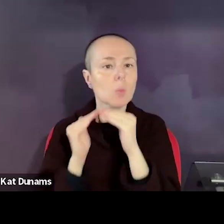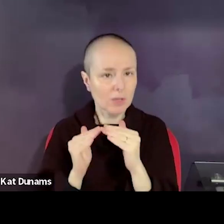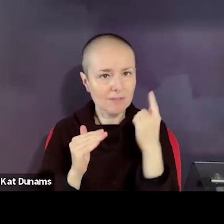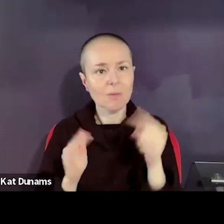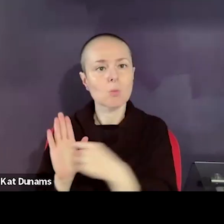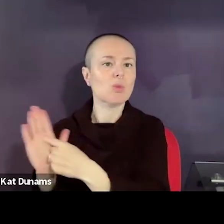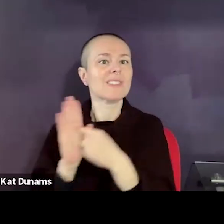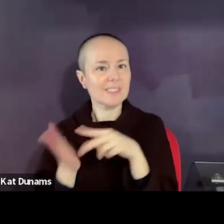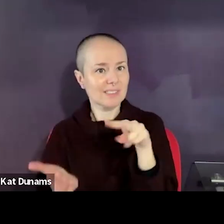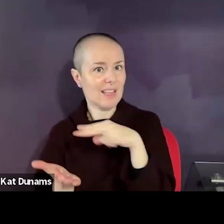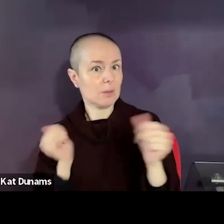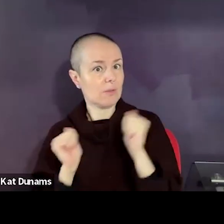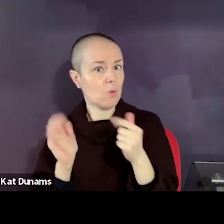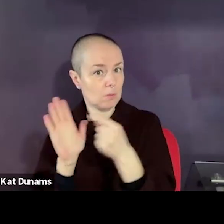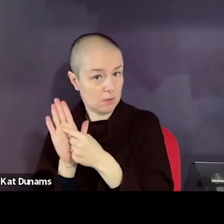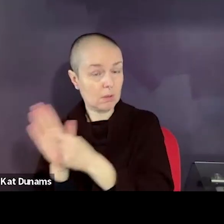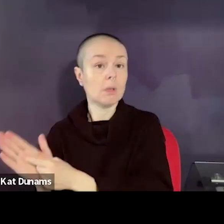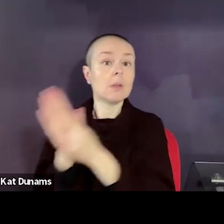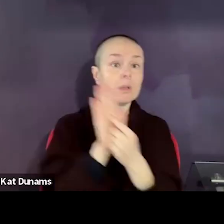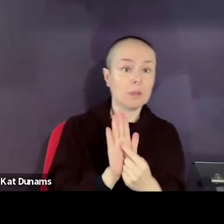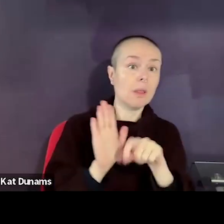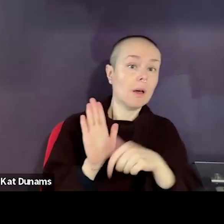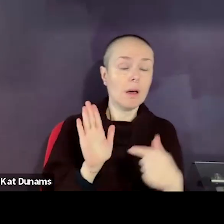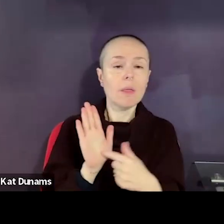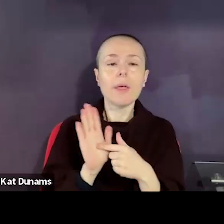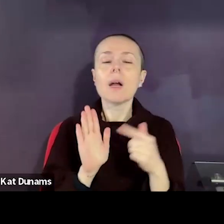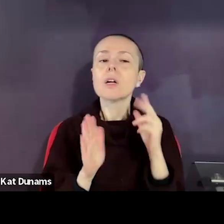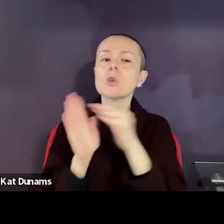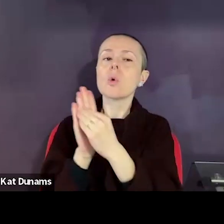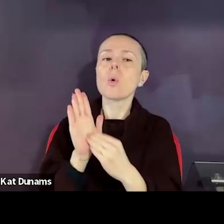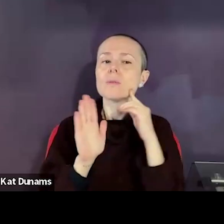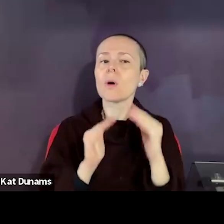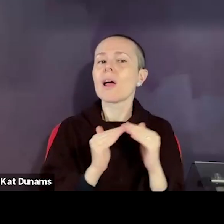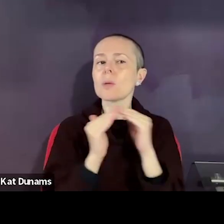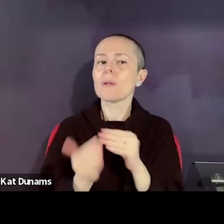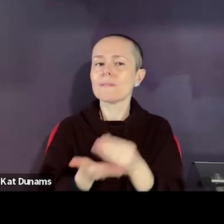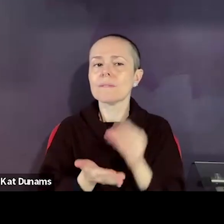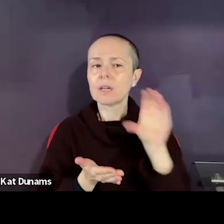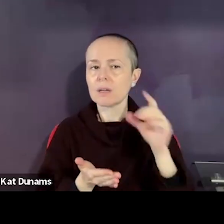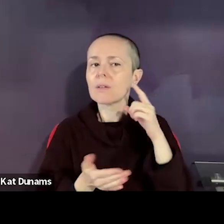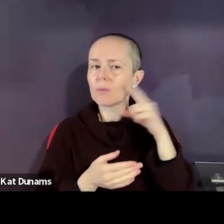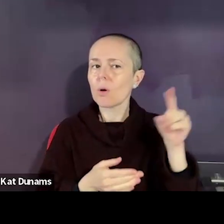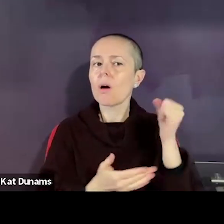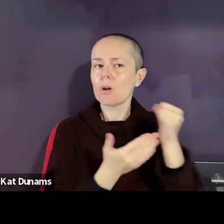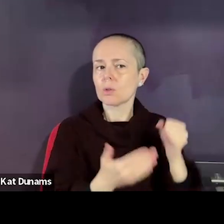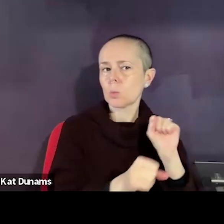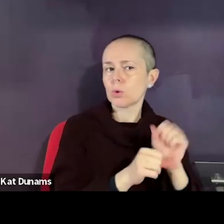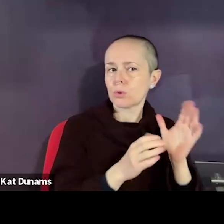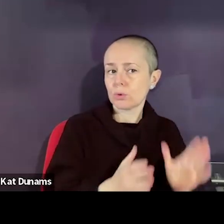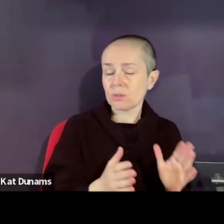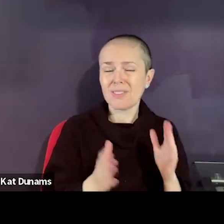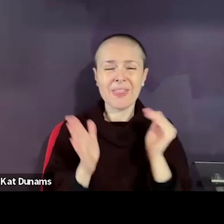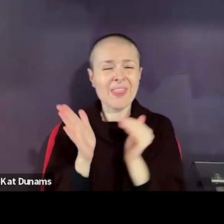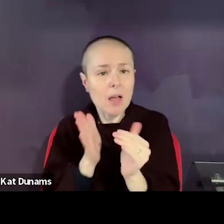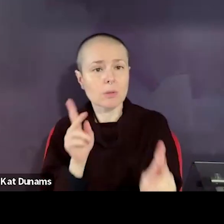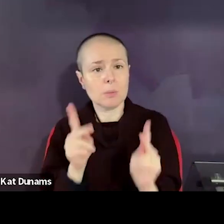performance, and notes on equitable funding from arts workers. These documents have been read by thousands of people,